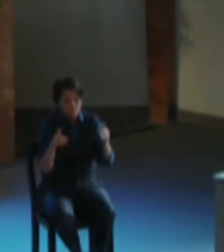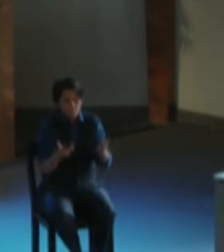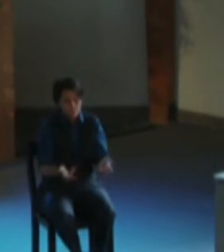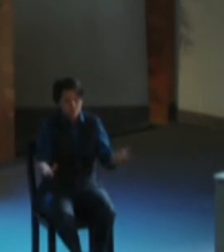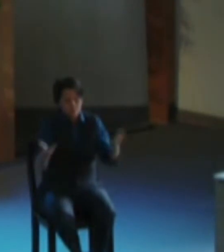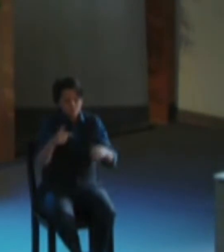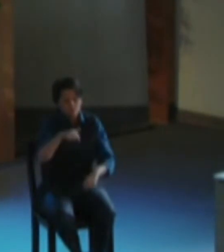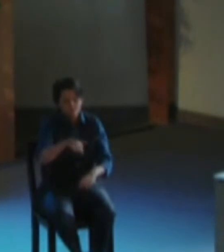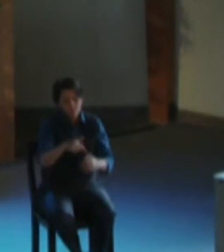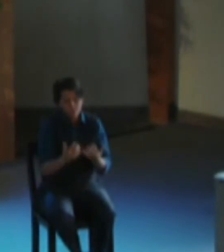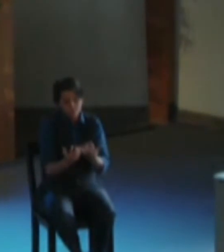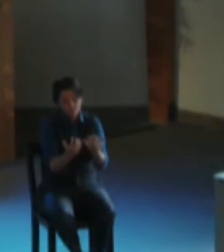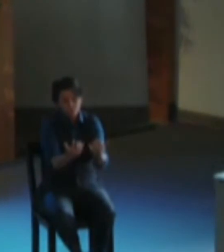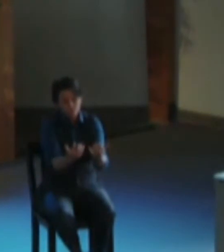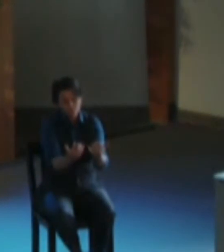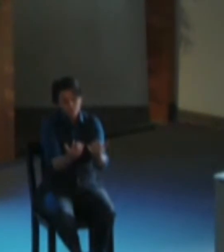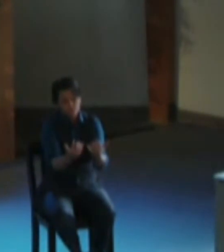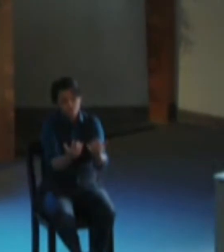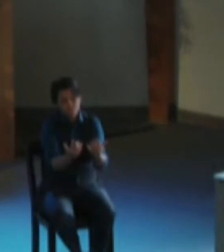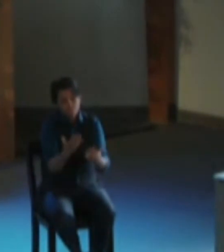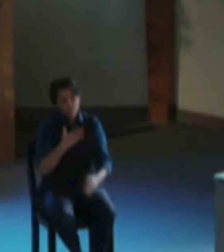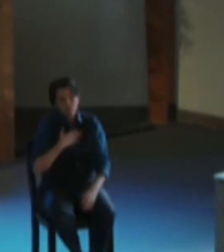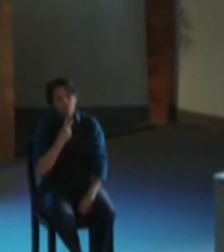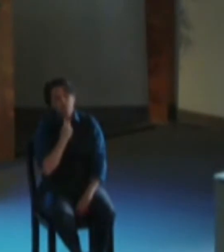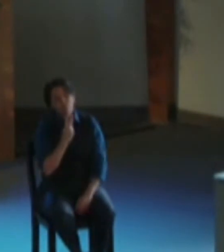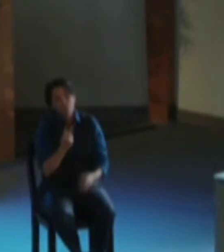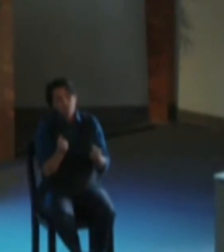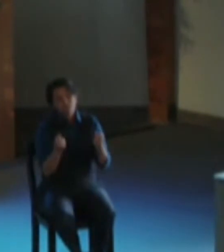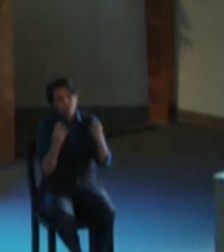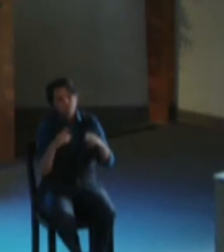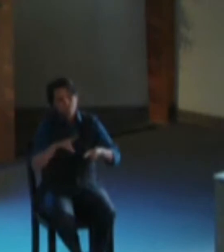to my voice, to the seat supporting you.